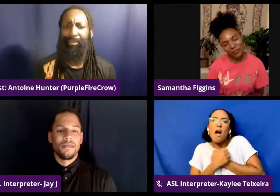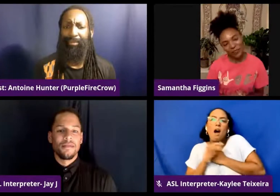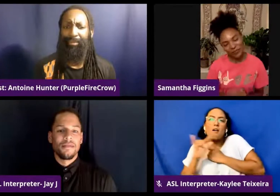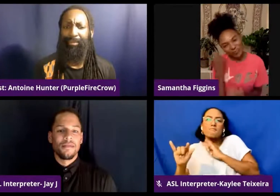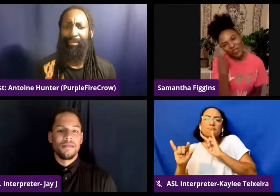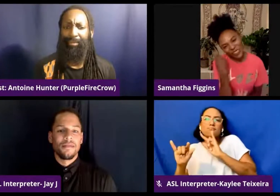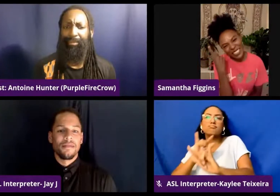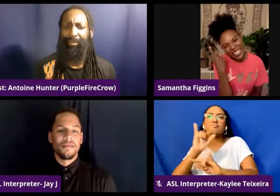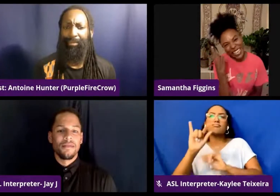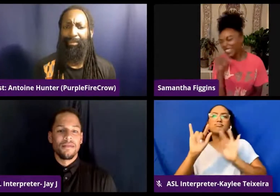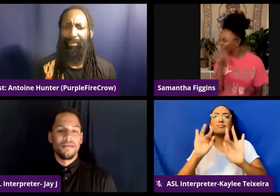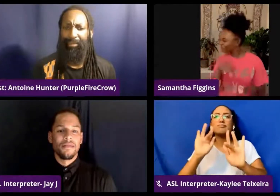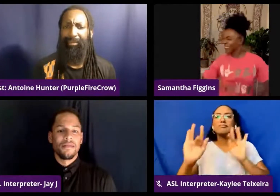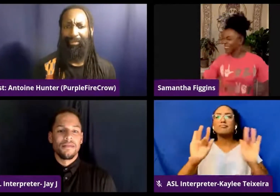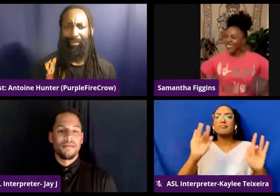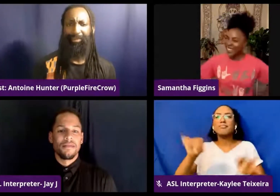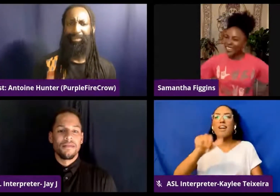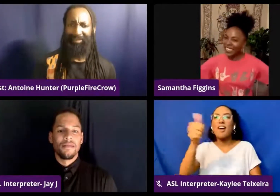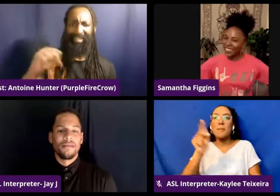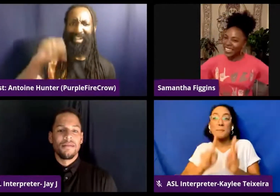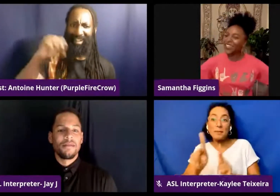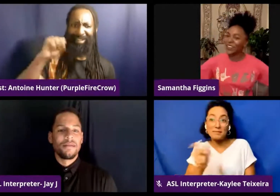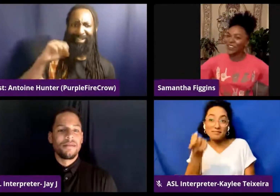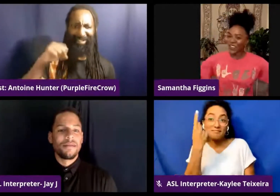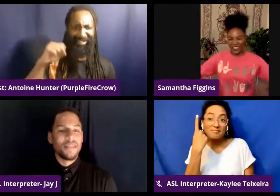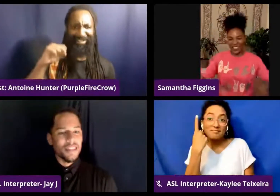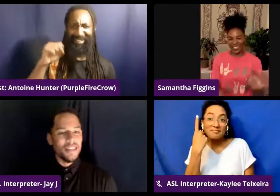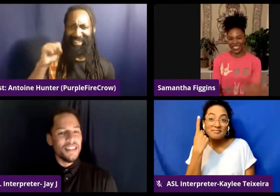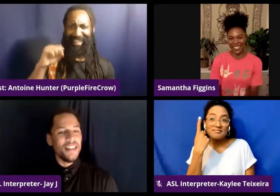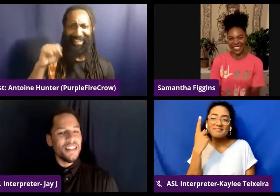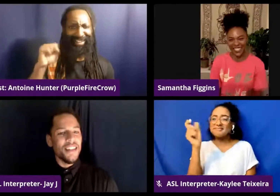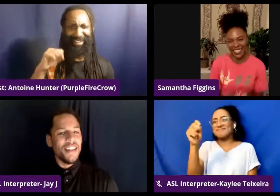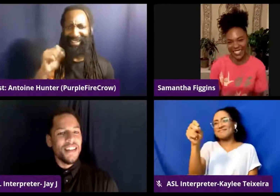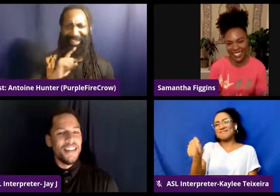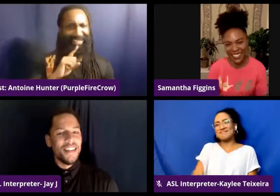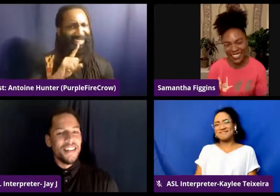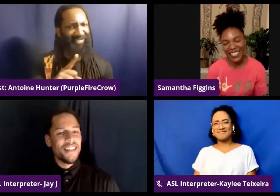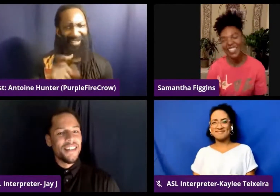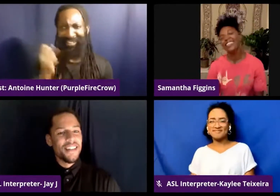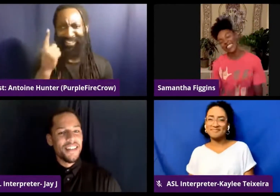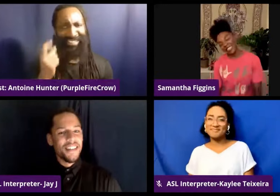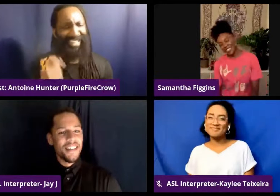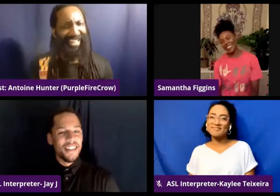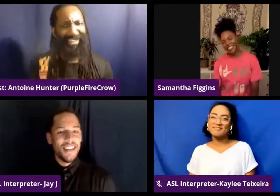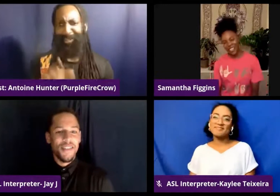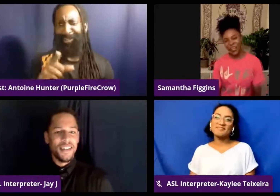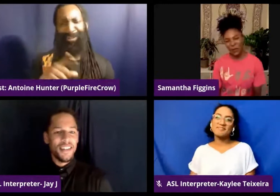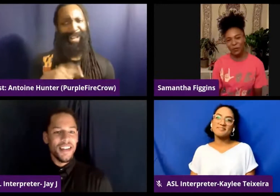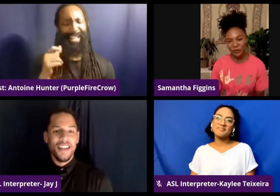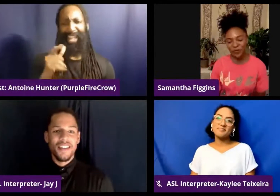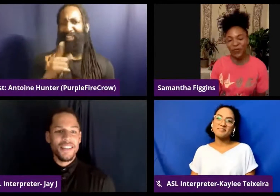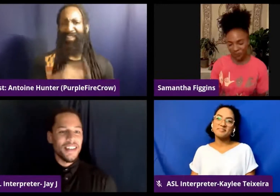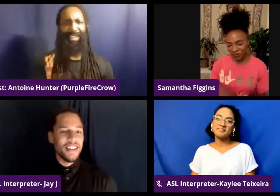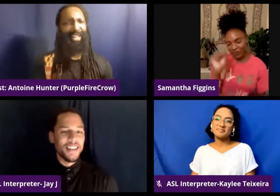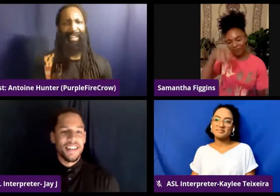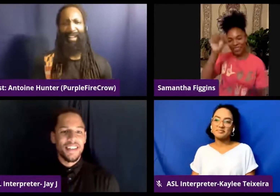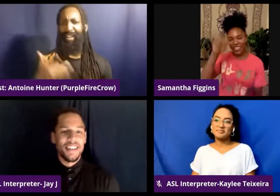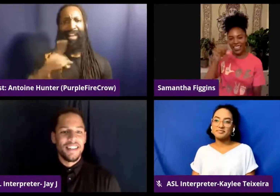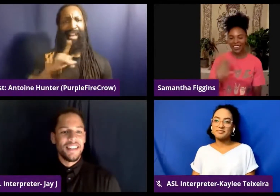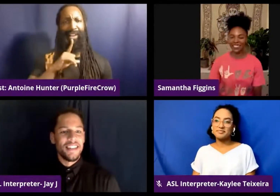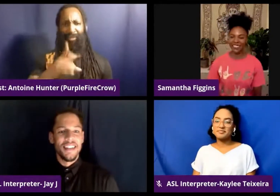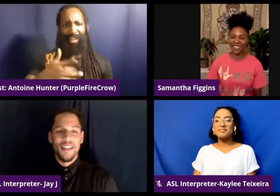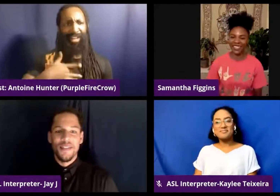You understand? Yeah, that's how I feel. Yeah, definitely. I understand